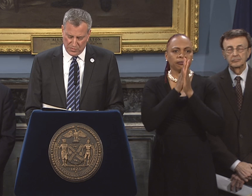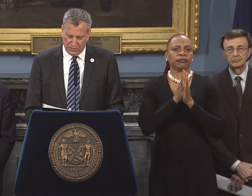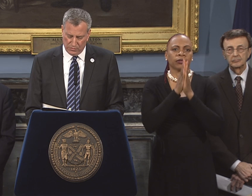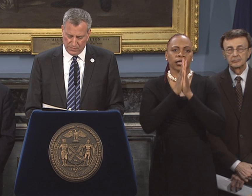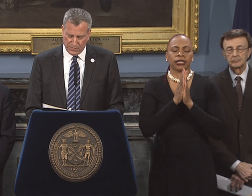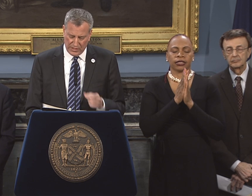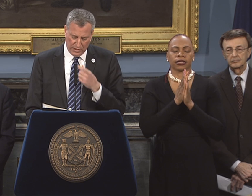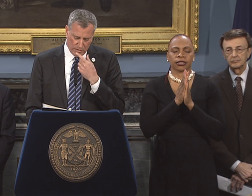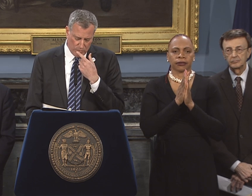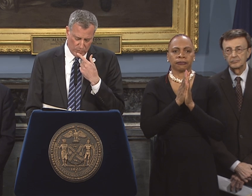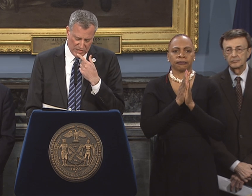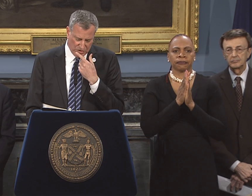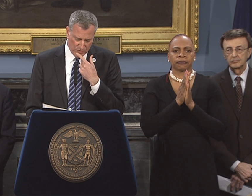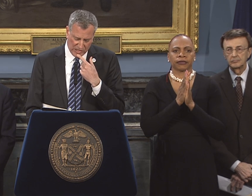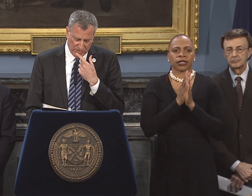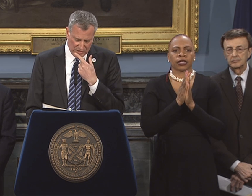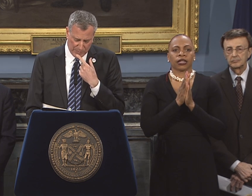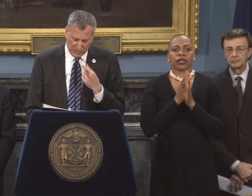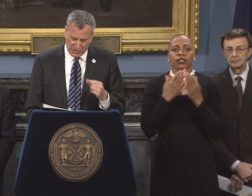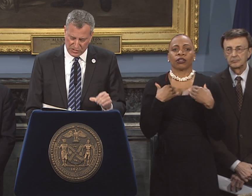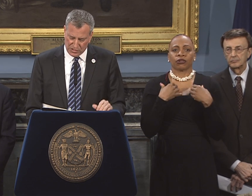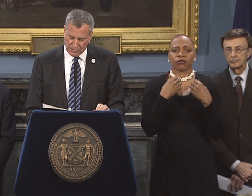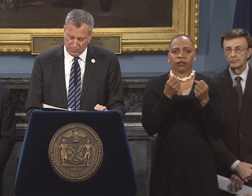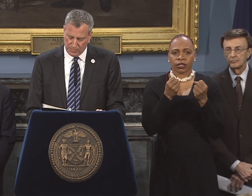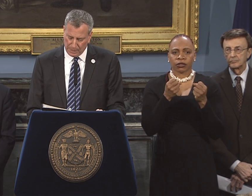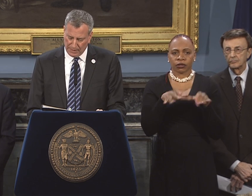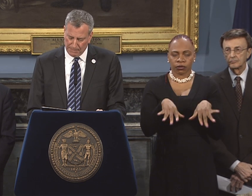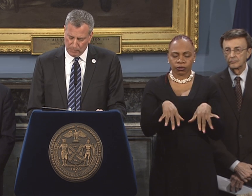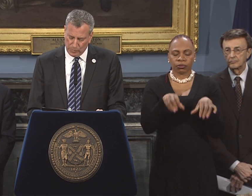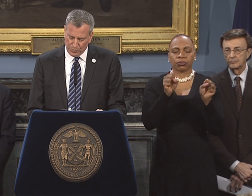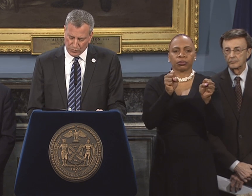In terms of the rescue and recovery operations